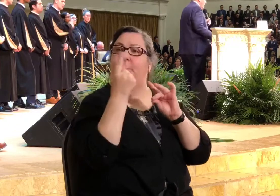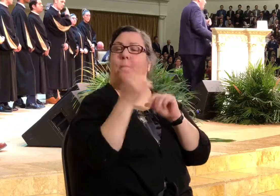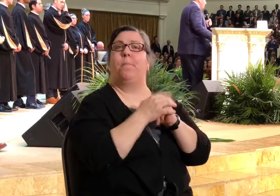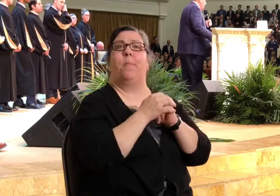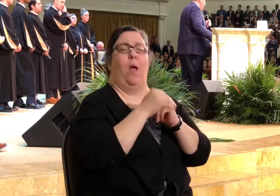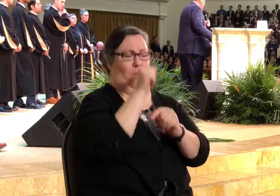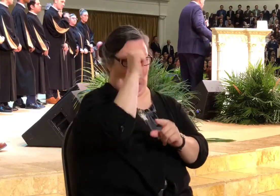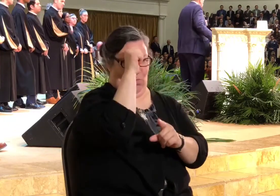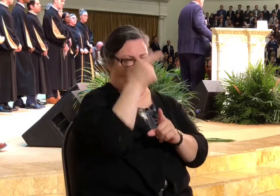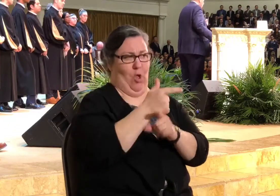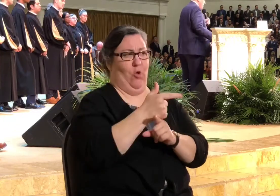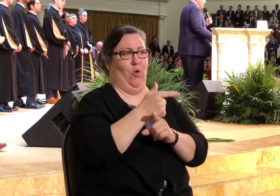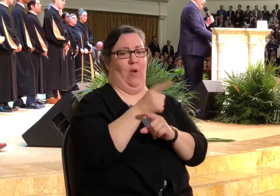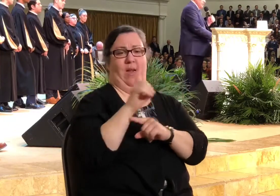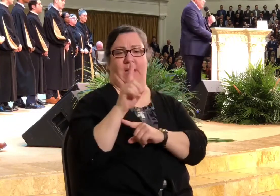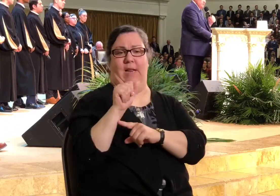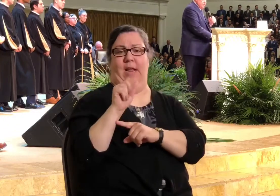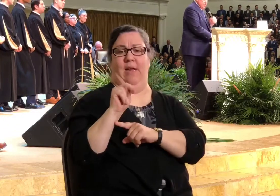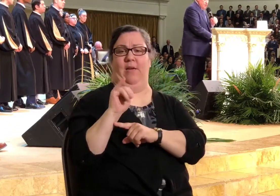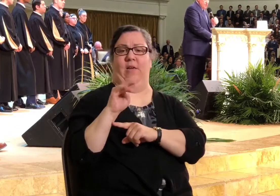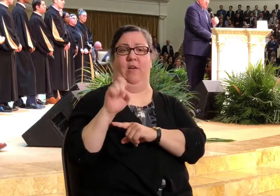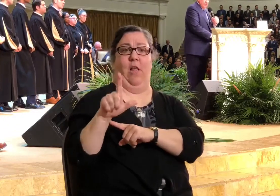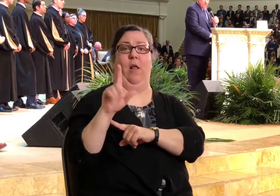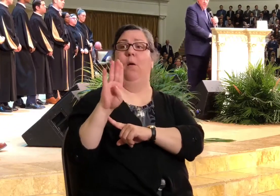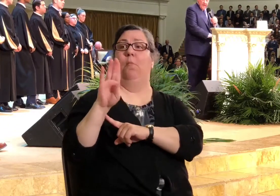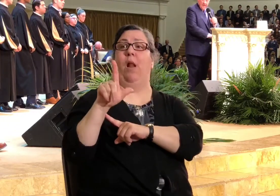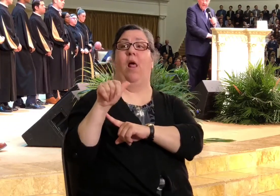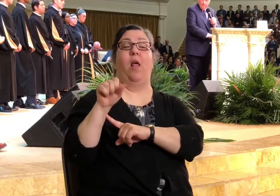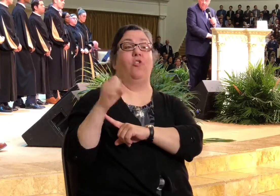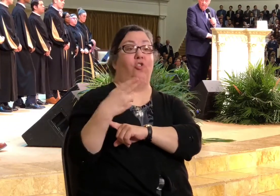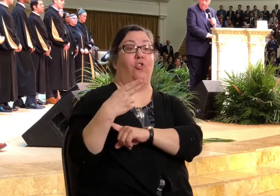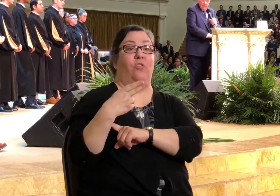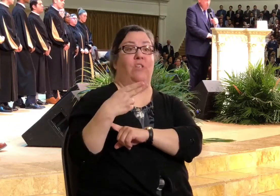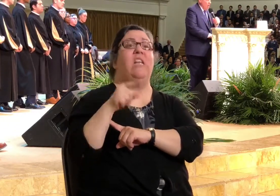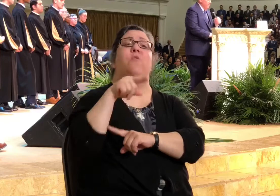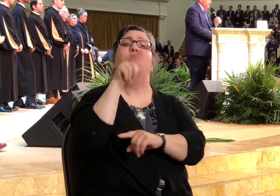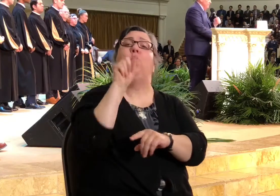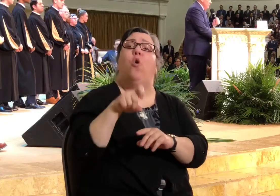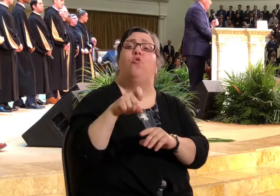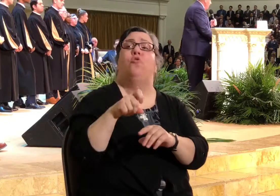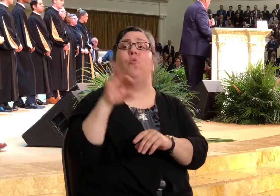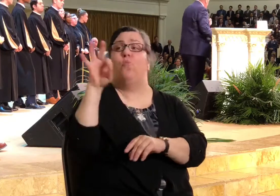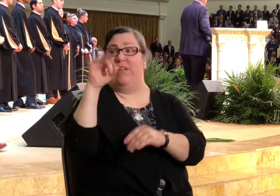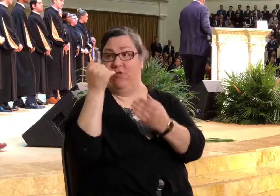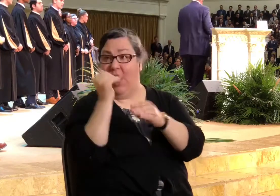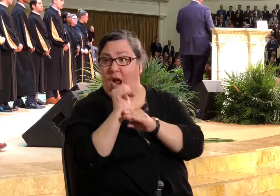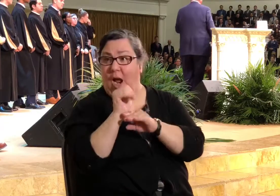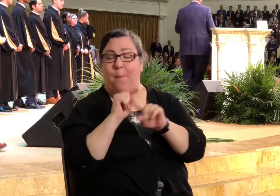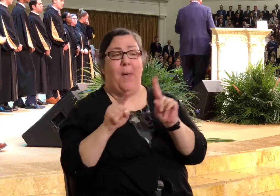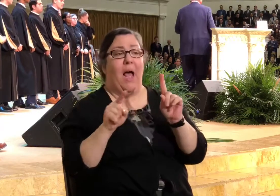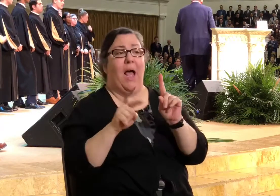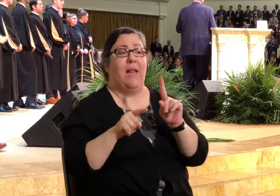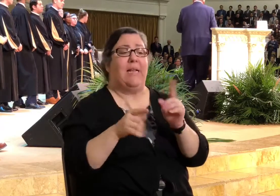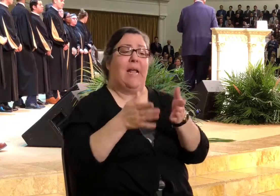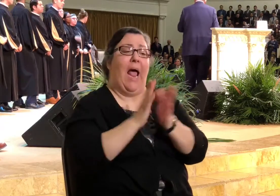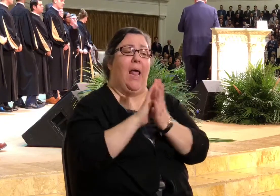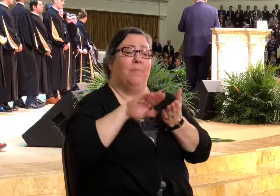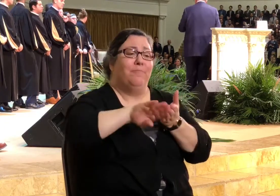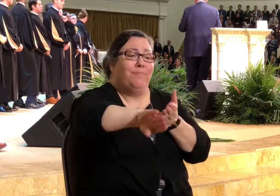Brother Daniel Blash was scheduled to preach tonight, and he begged off. And where you at, Brother